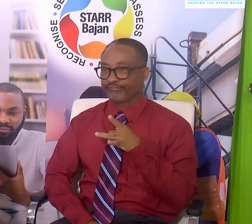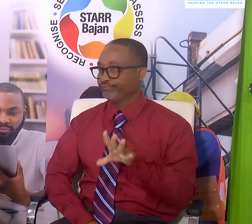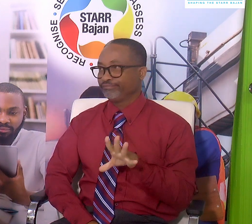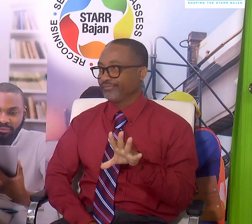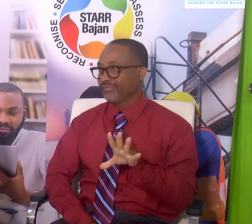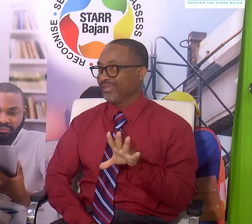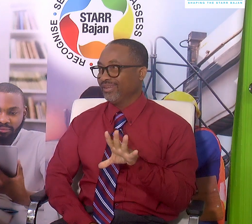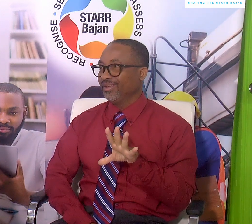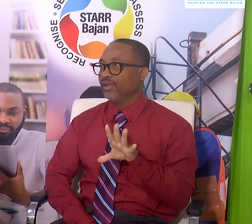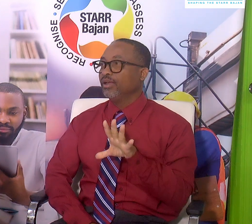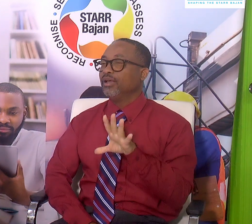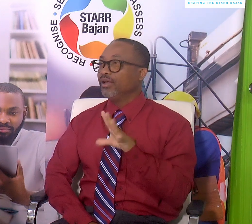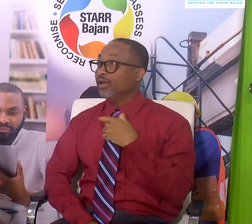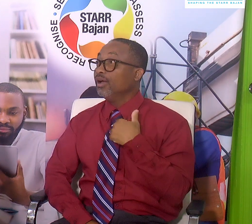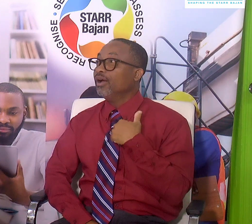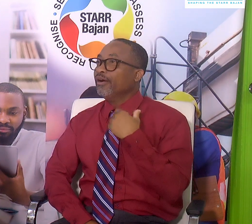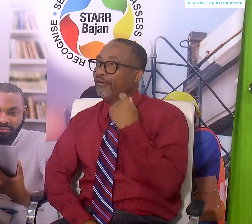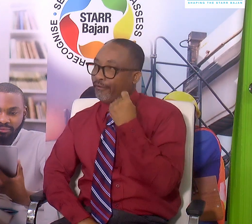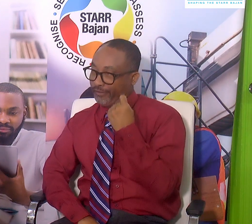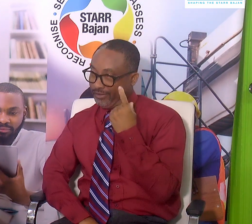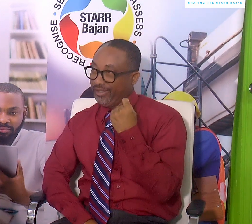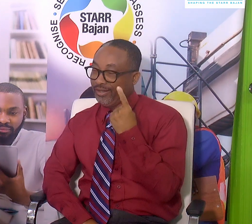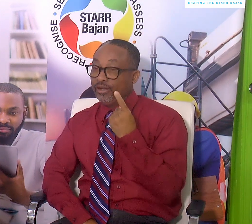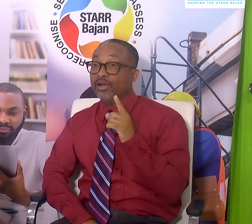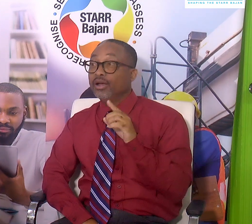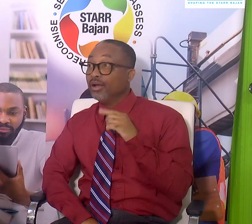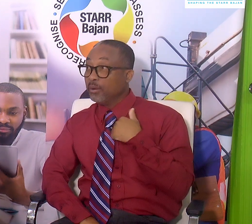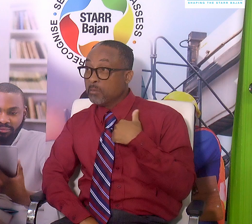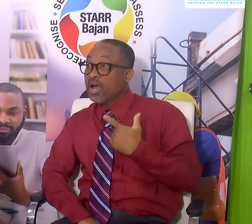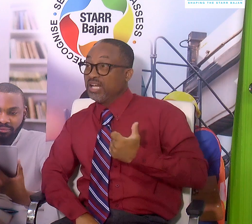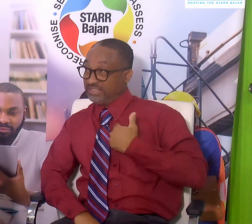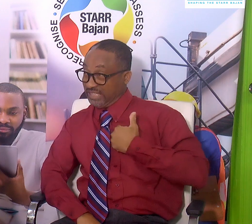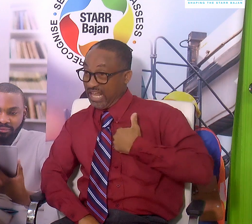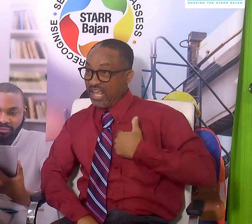deaf and dumb. No, I don't like that.